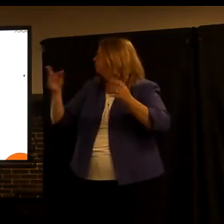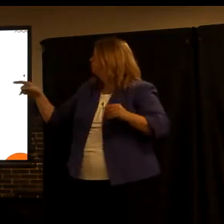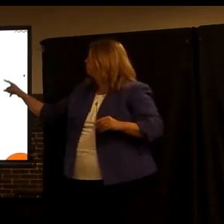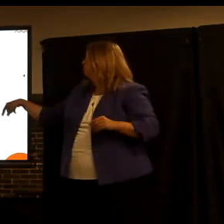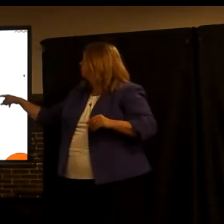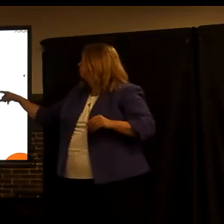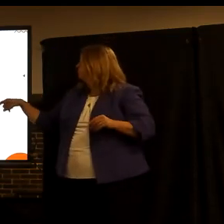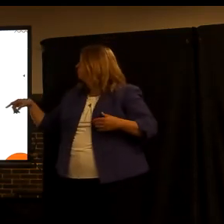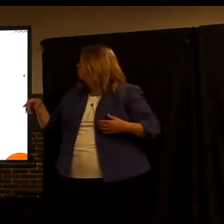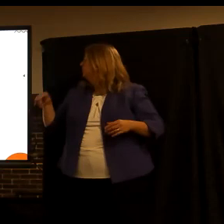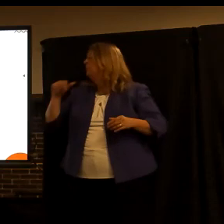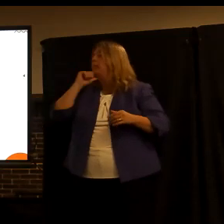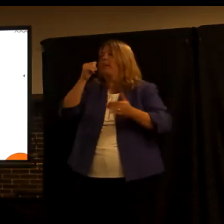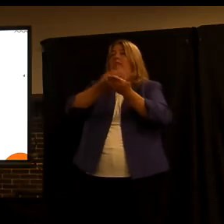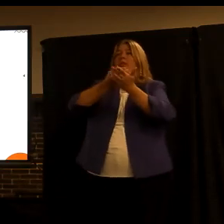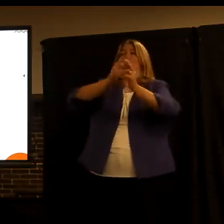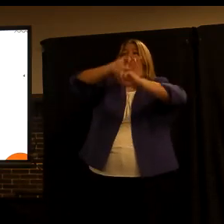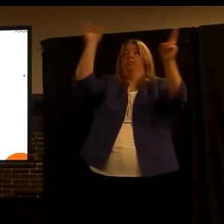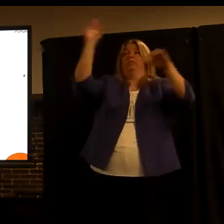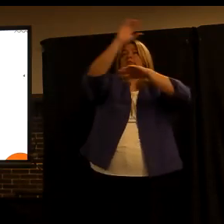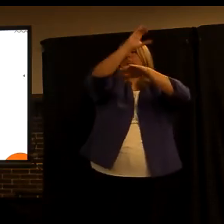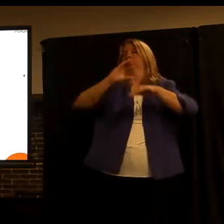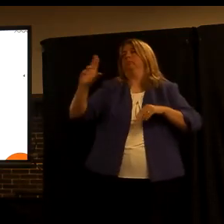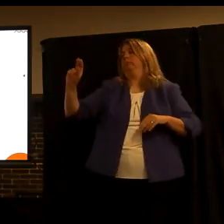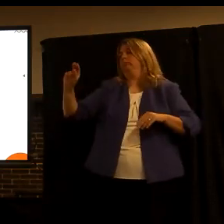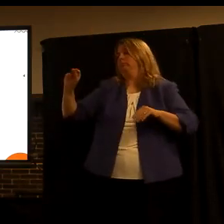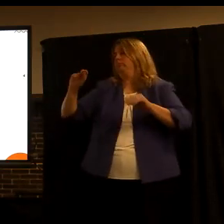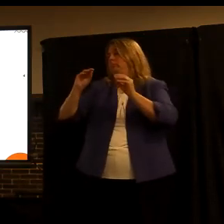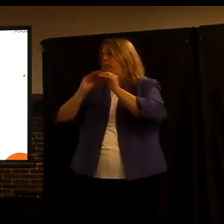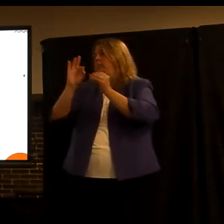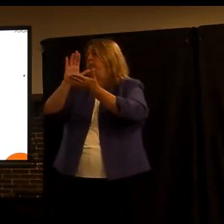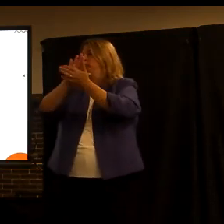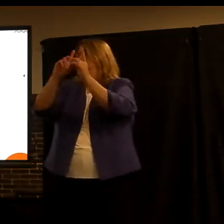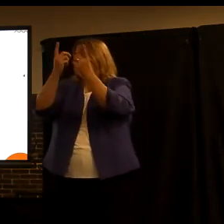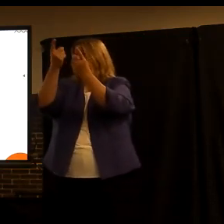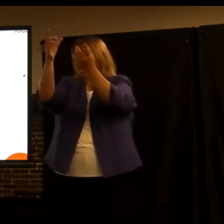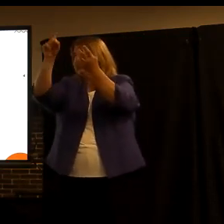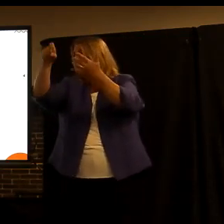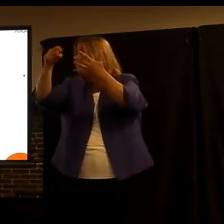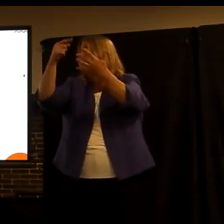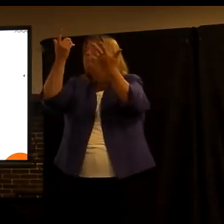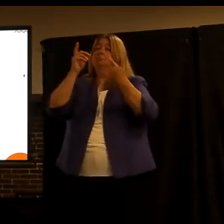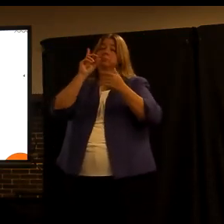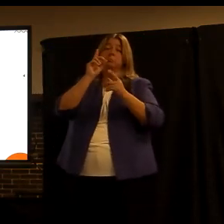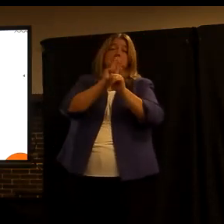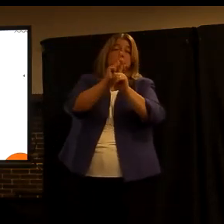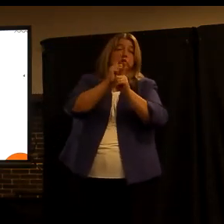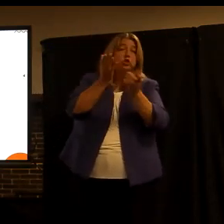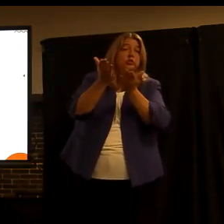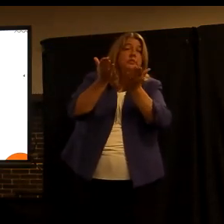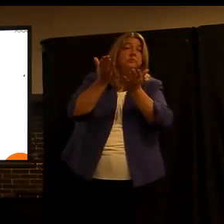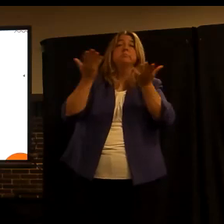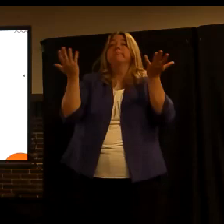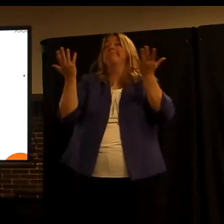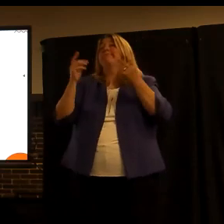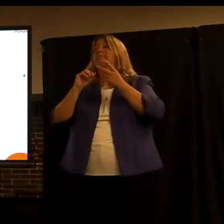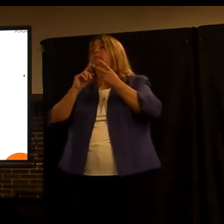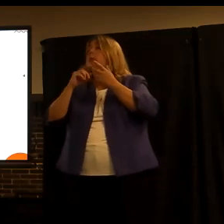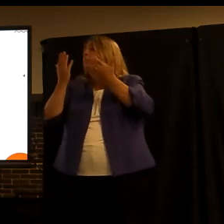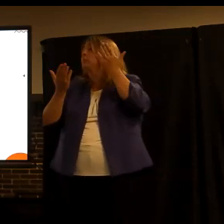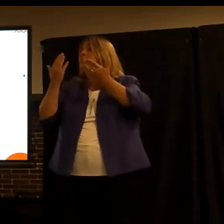families, and that will be directly contracted through the public schools. So there is not funding being provided to us